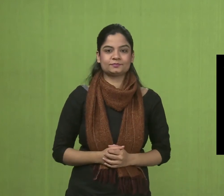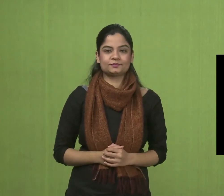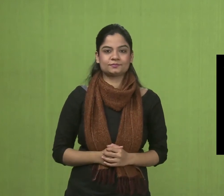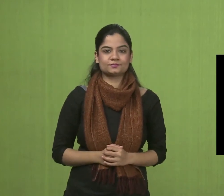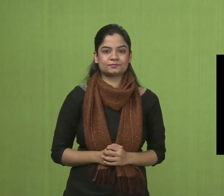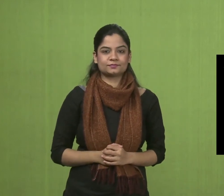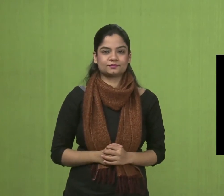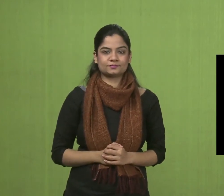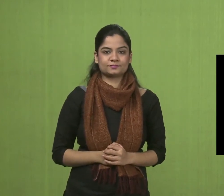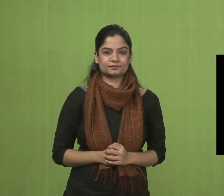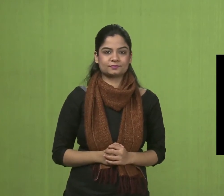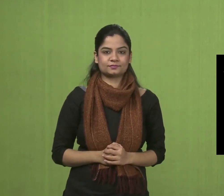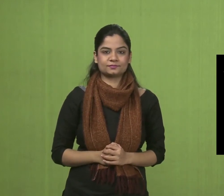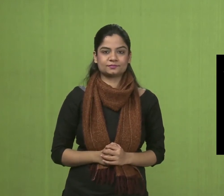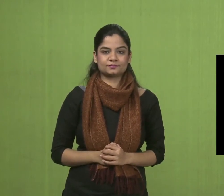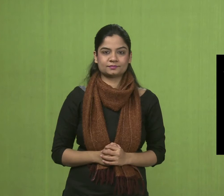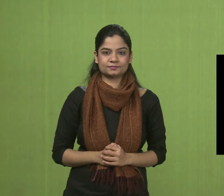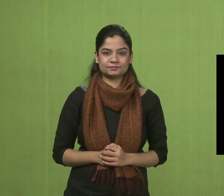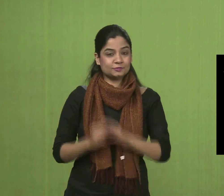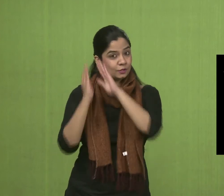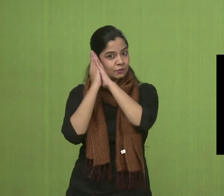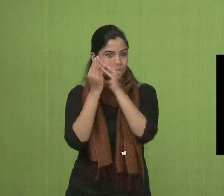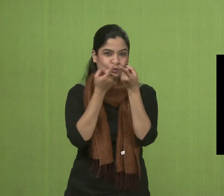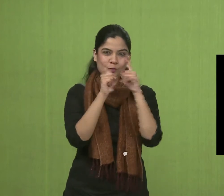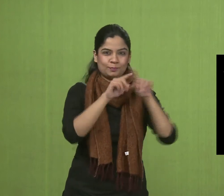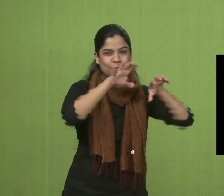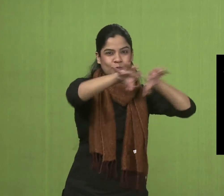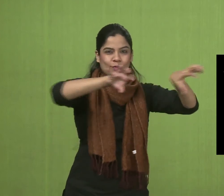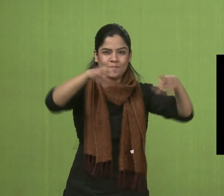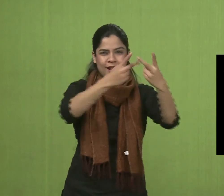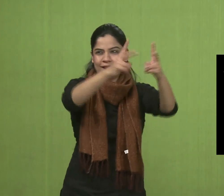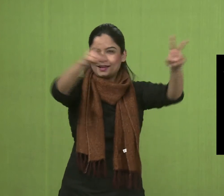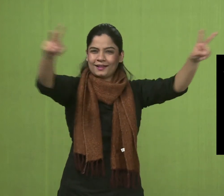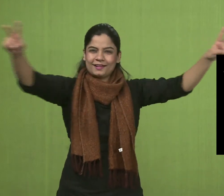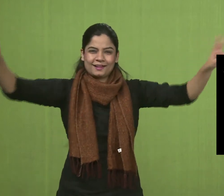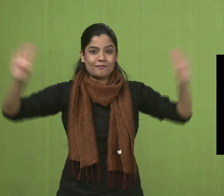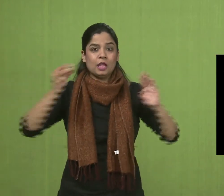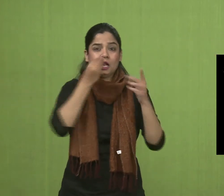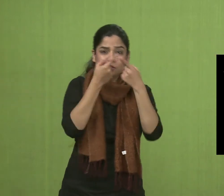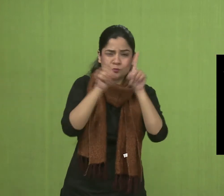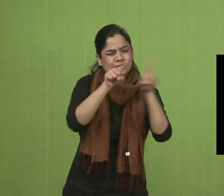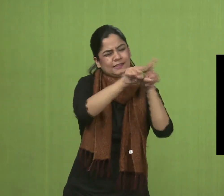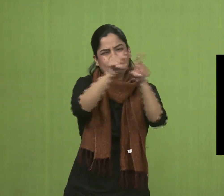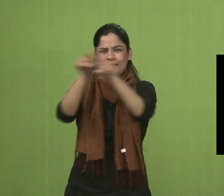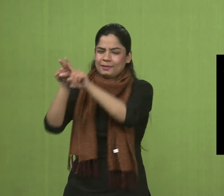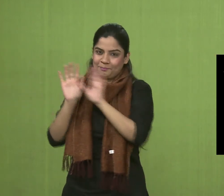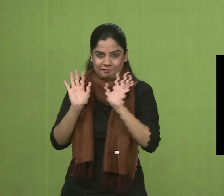can save a lot of space. In the bedrooms, in different kind of bedrooms, there are almirahs,